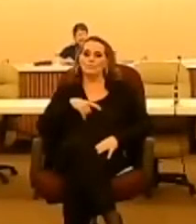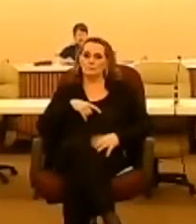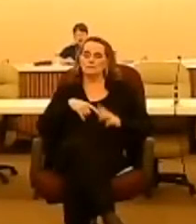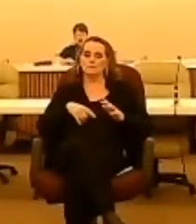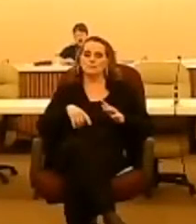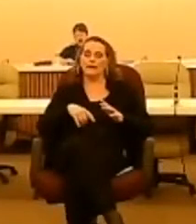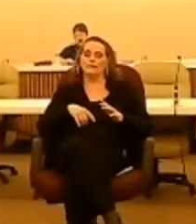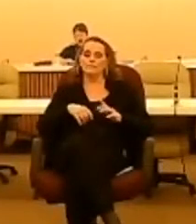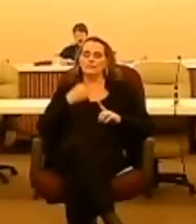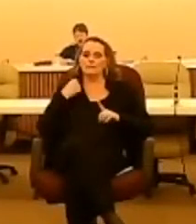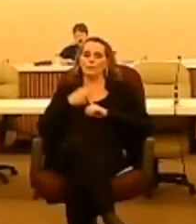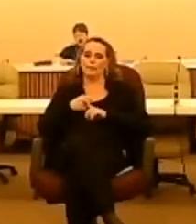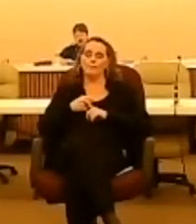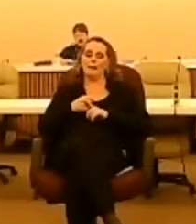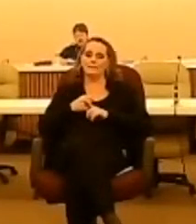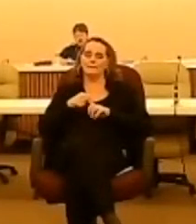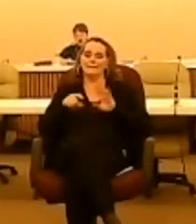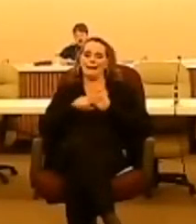So,